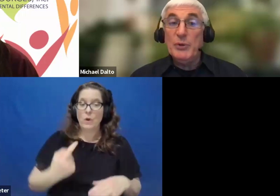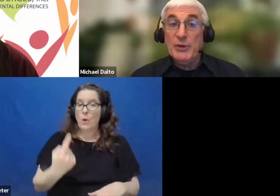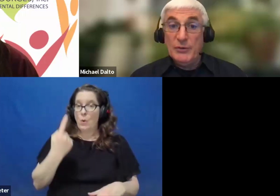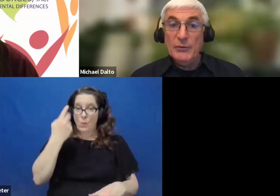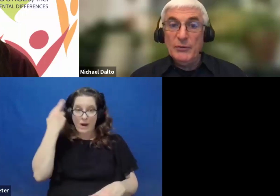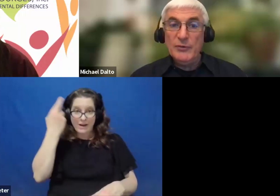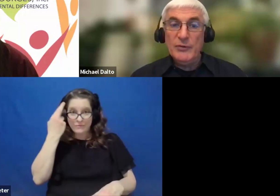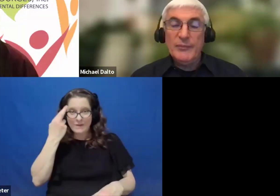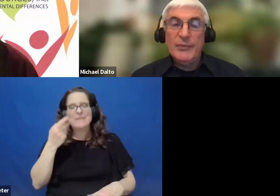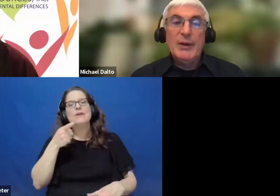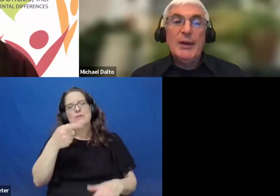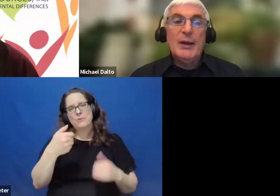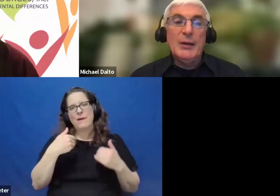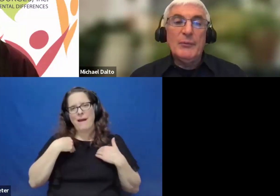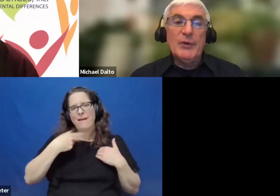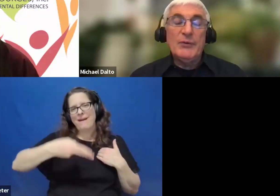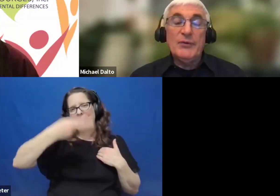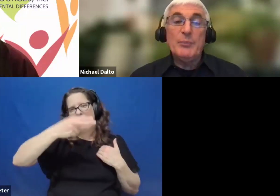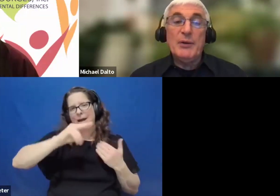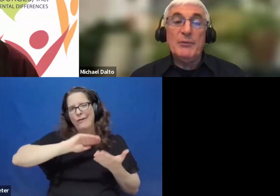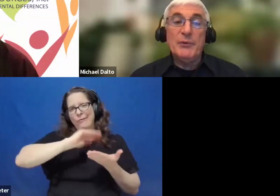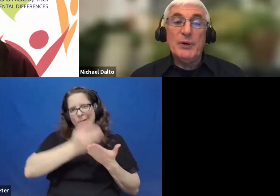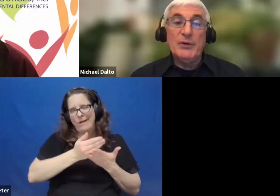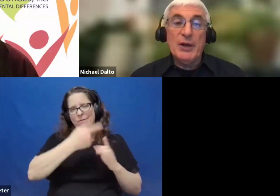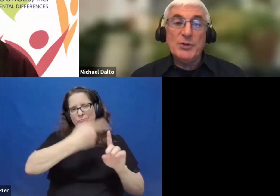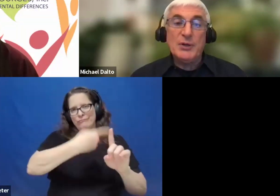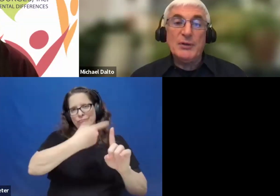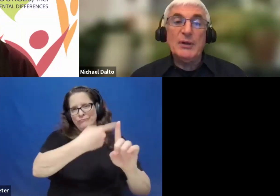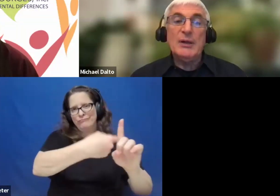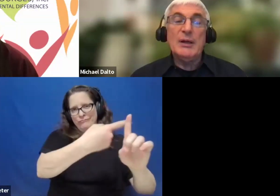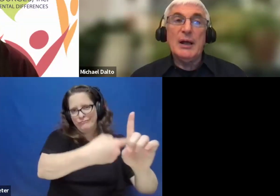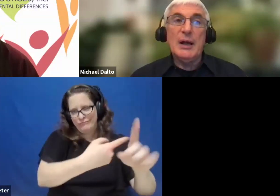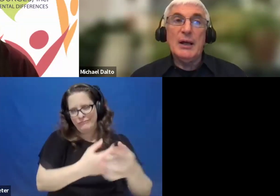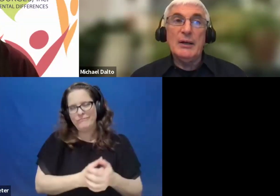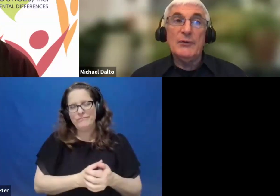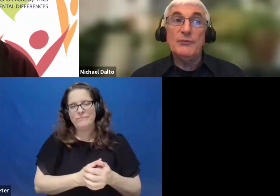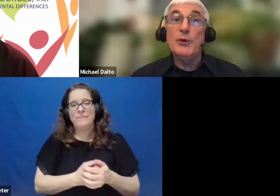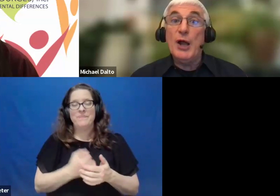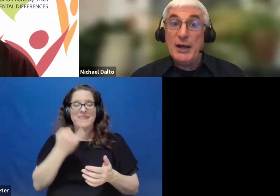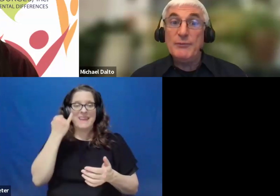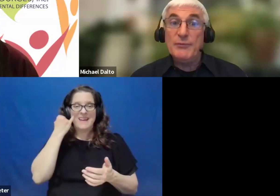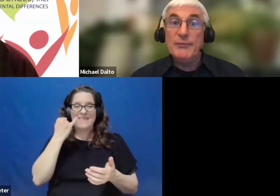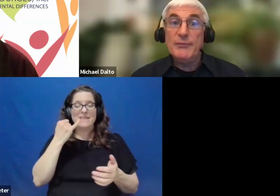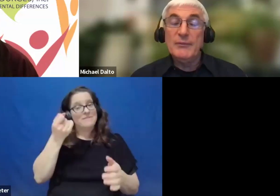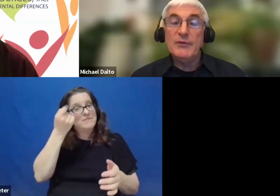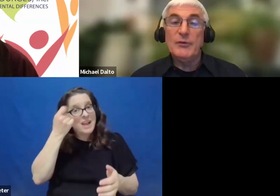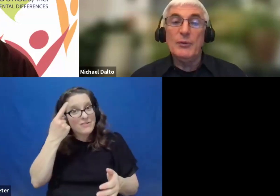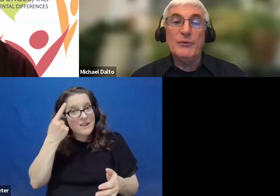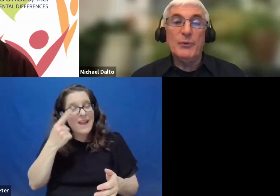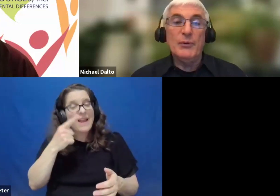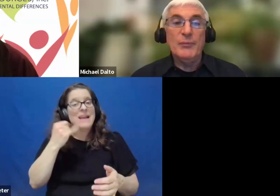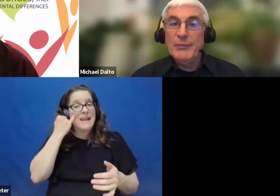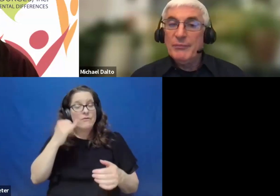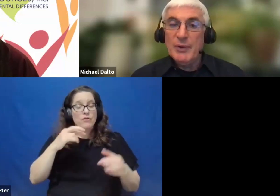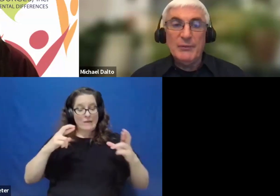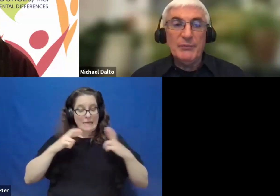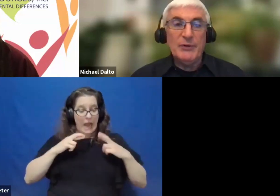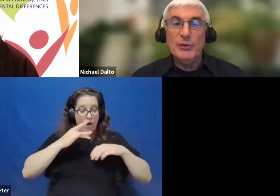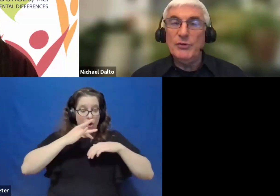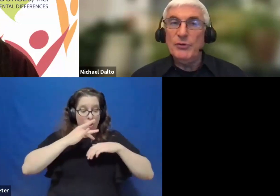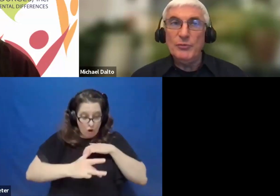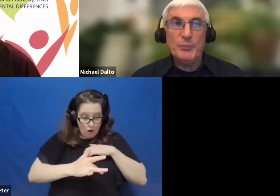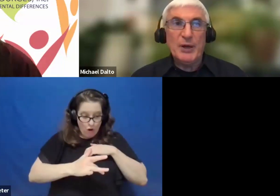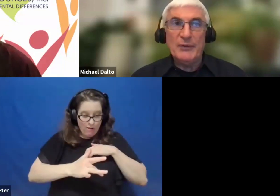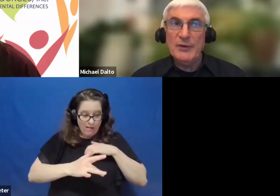won't be reduced, because that benefit reduction is for life. So if your benefit